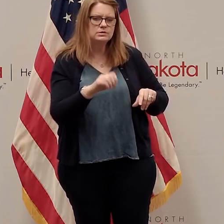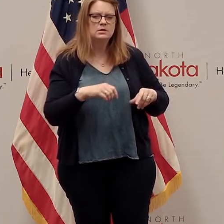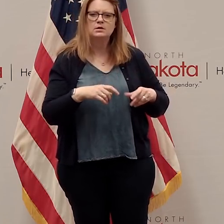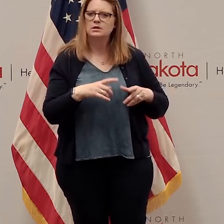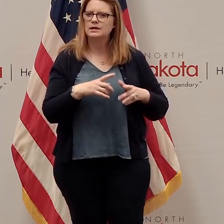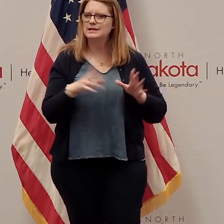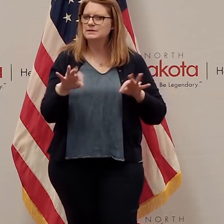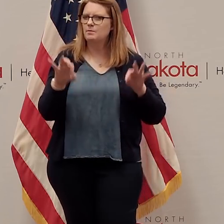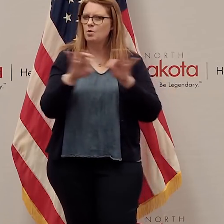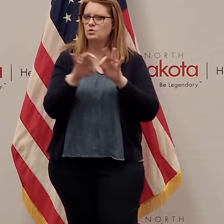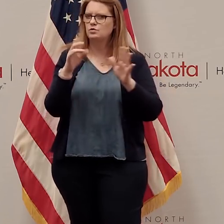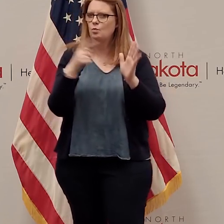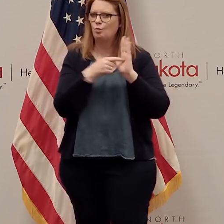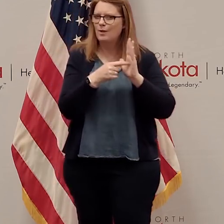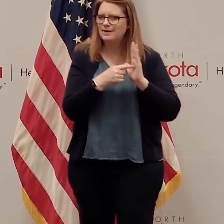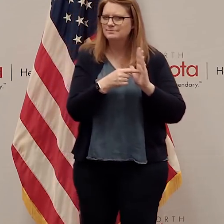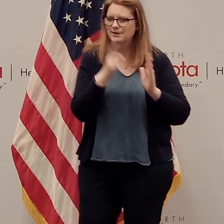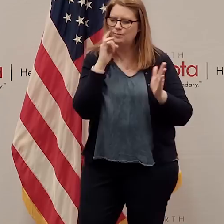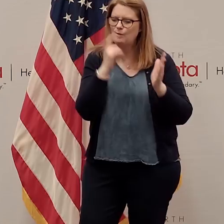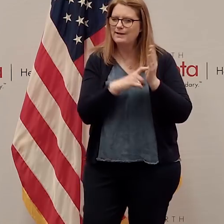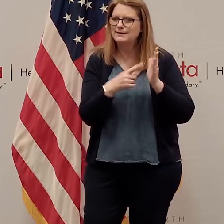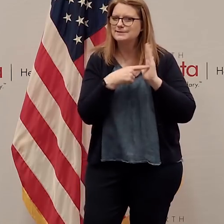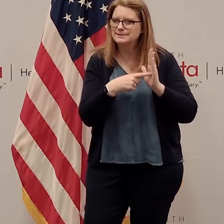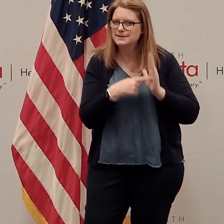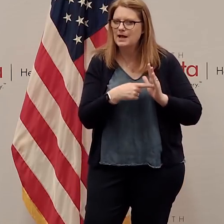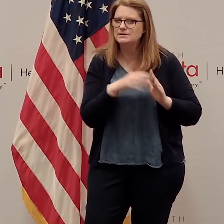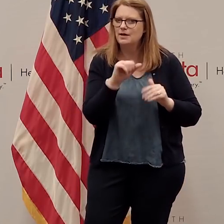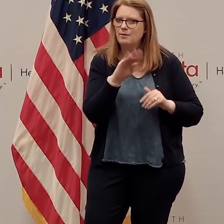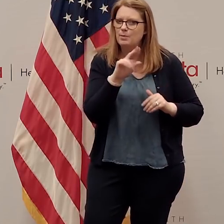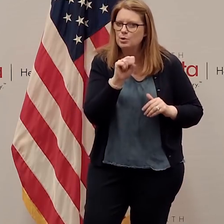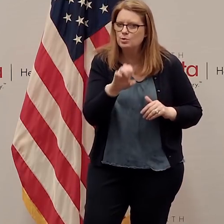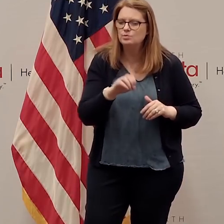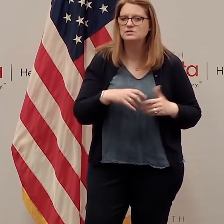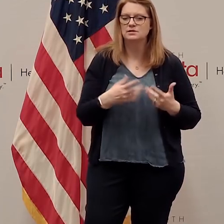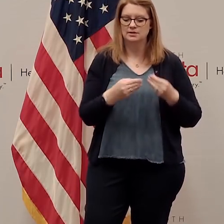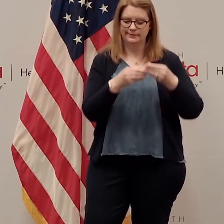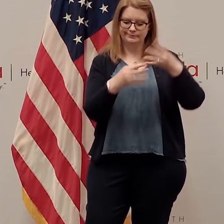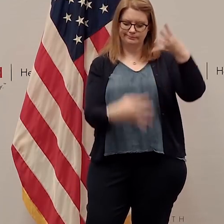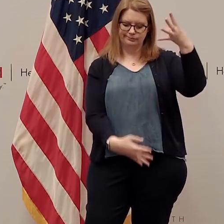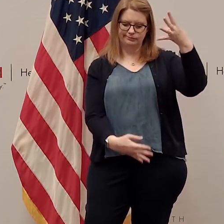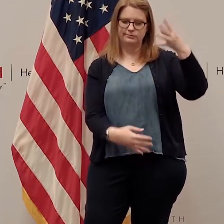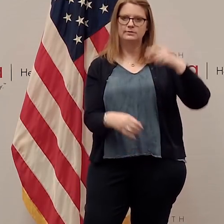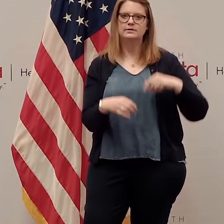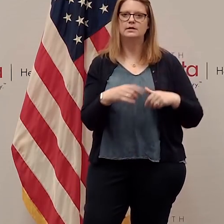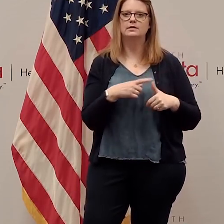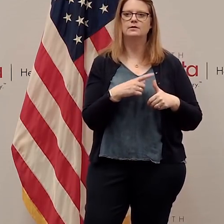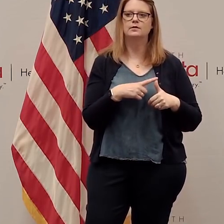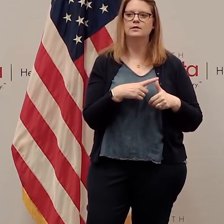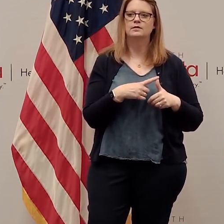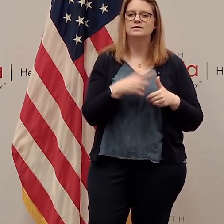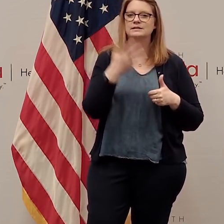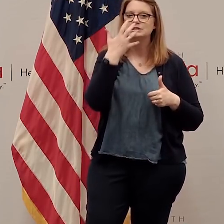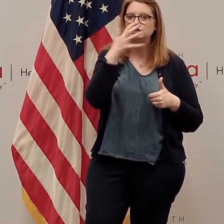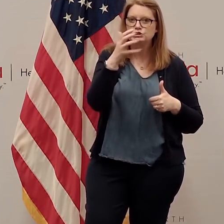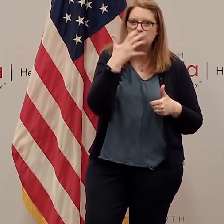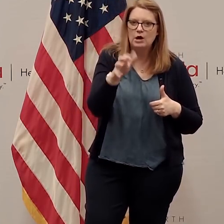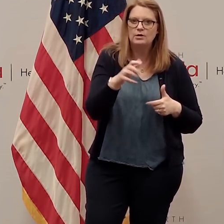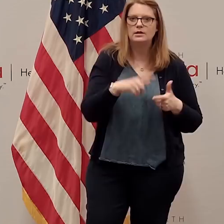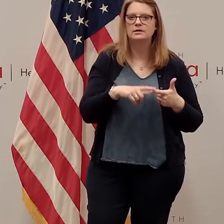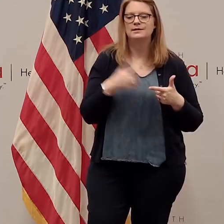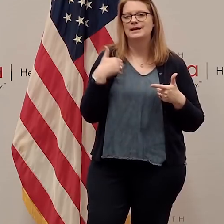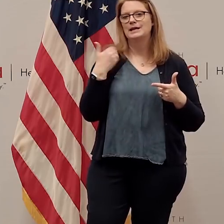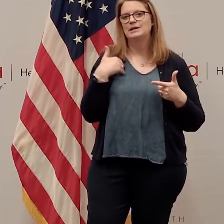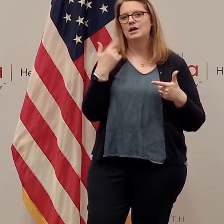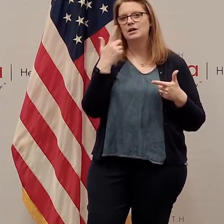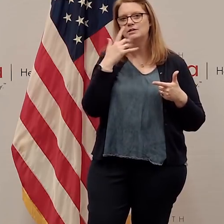child abuse or neglect, and these can be numerous. If you've got aggressive or repeated shouting, young children